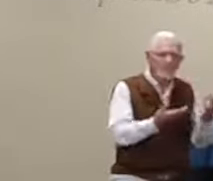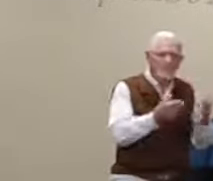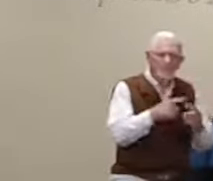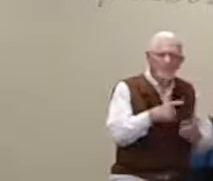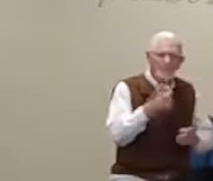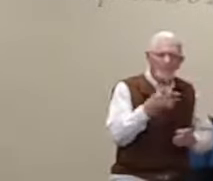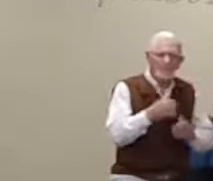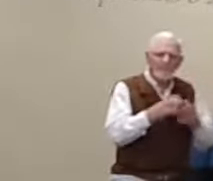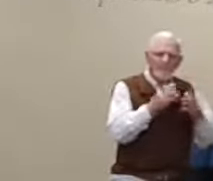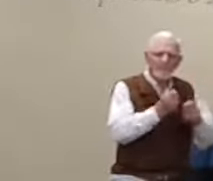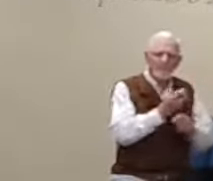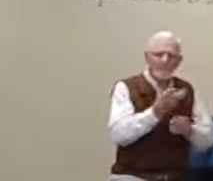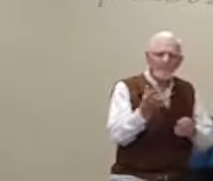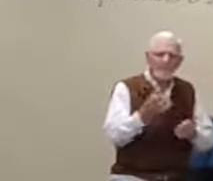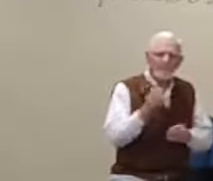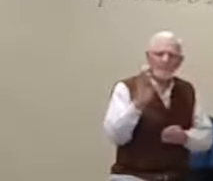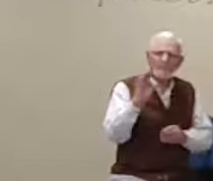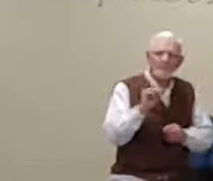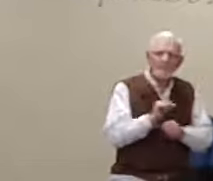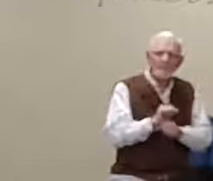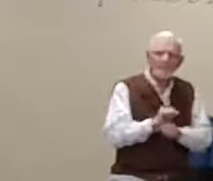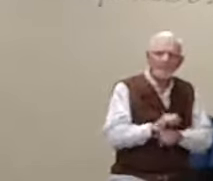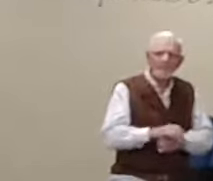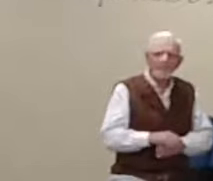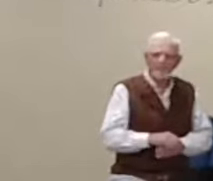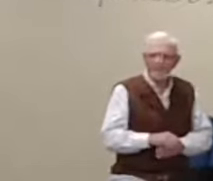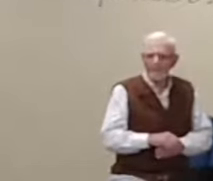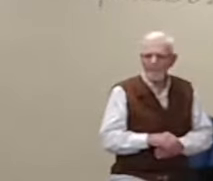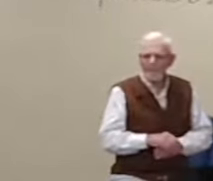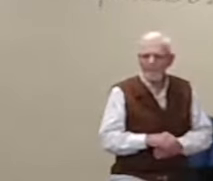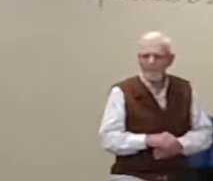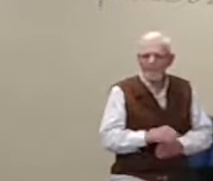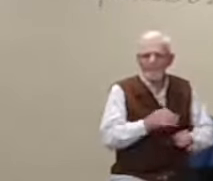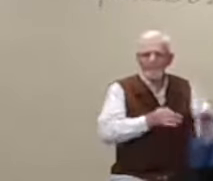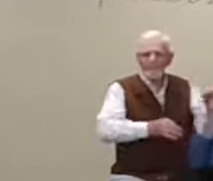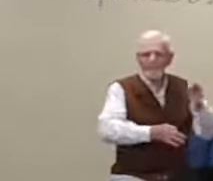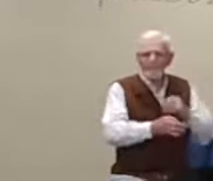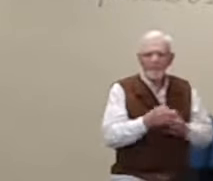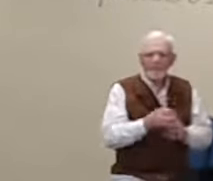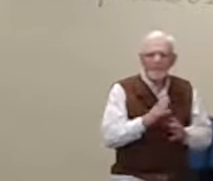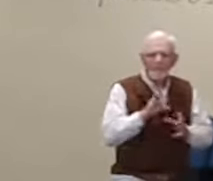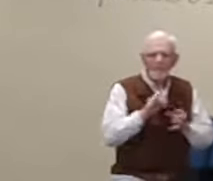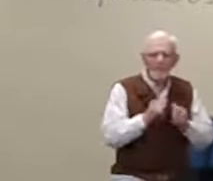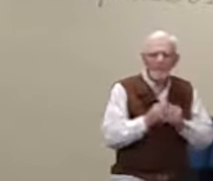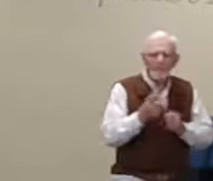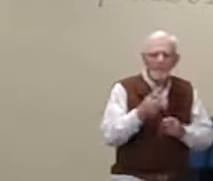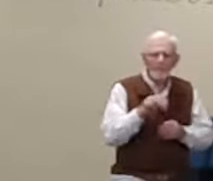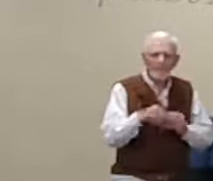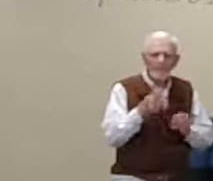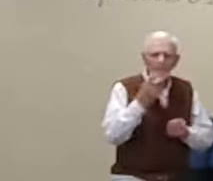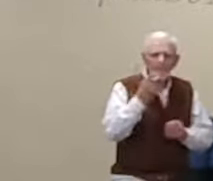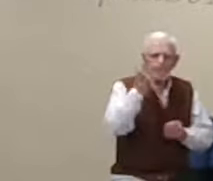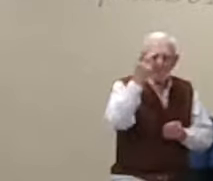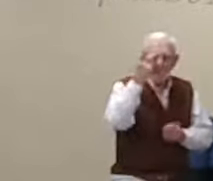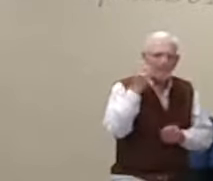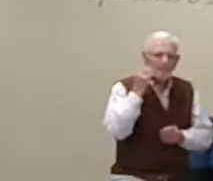something, build a big work. And if I talk to you about your parents'